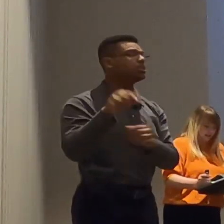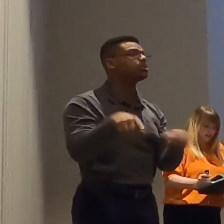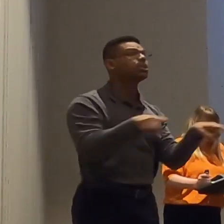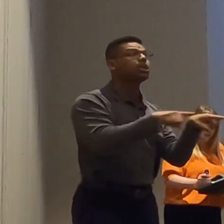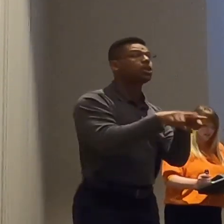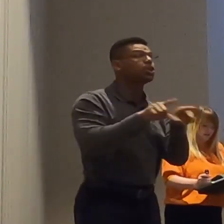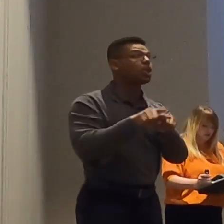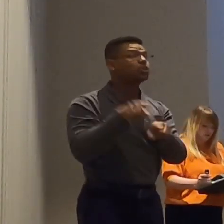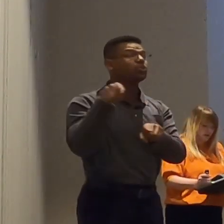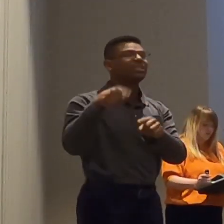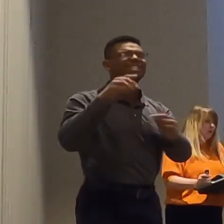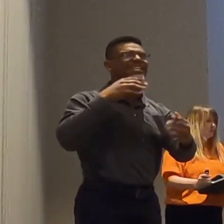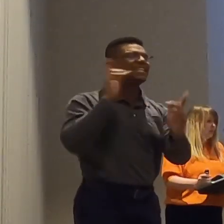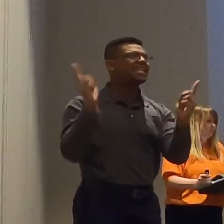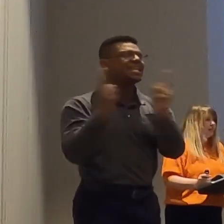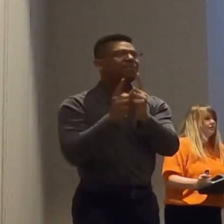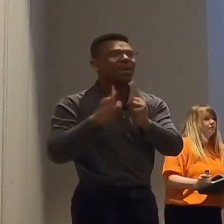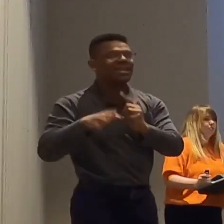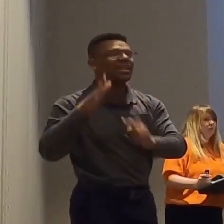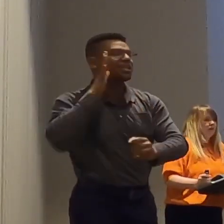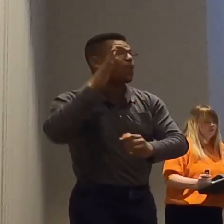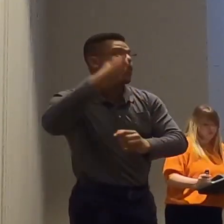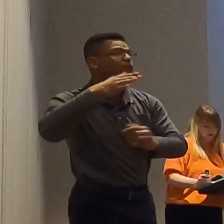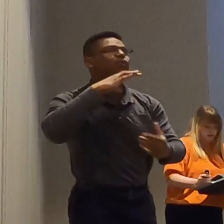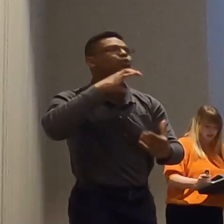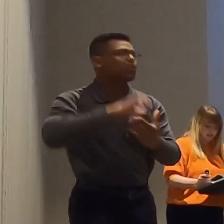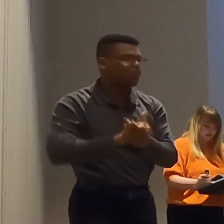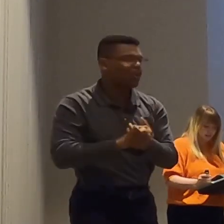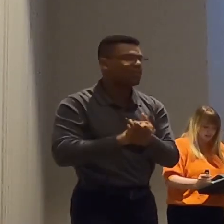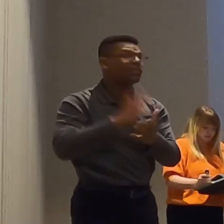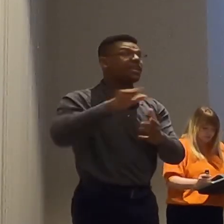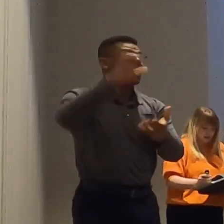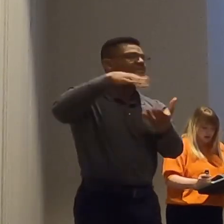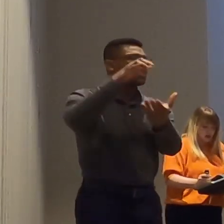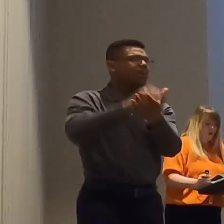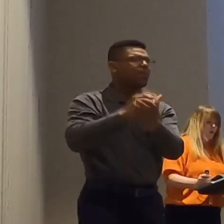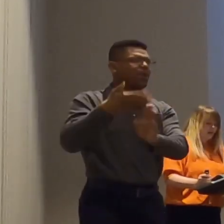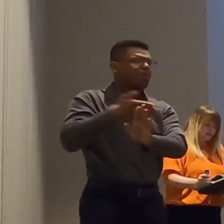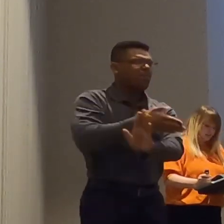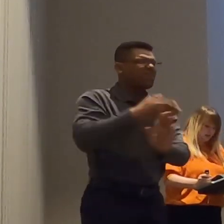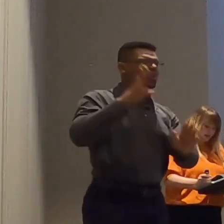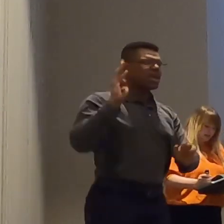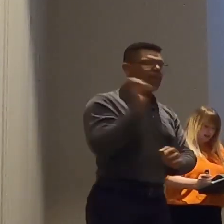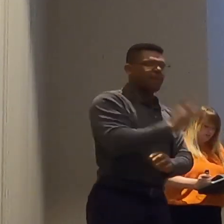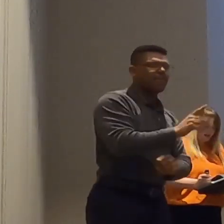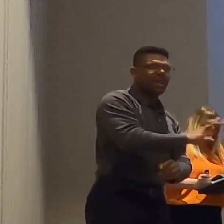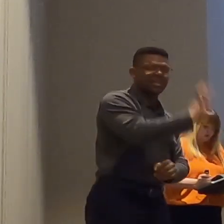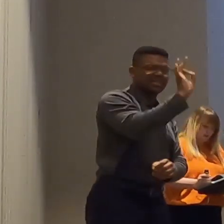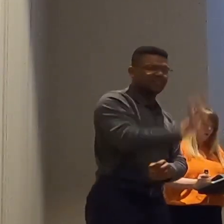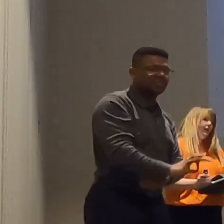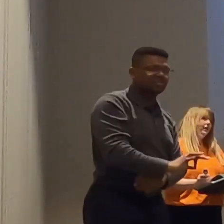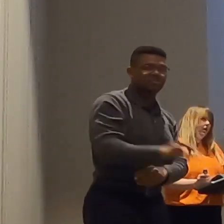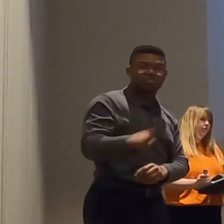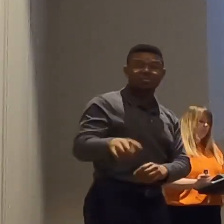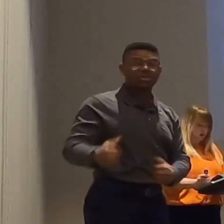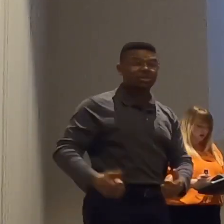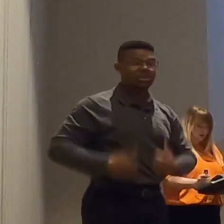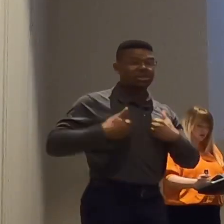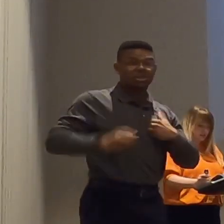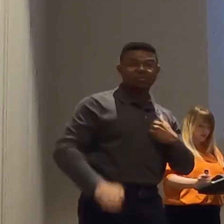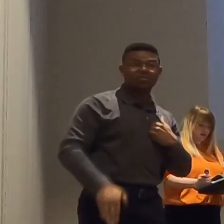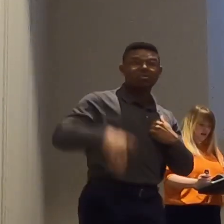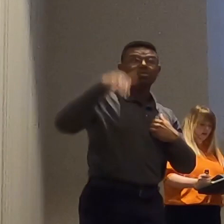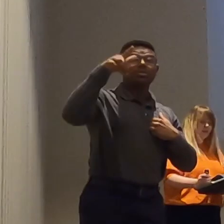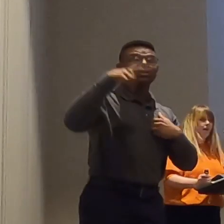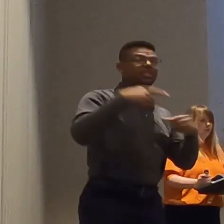Bowling Green, he met his future wife, Marcia, and the two married before returning to Flint. Watkins spent his life not only creating art, but